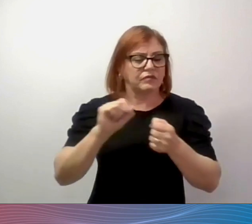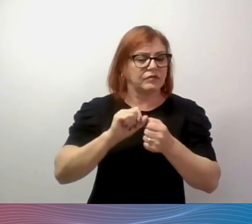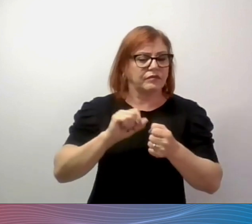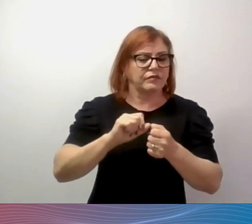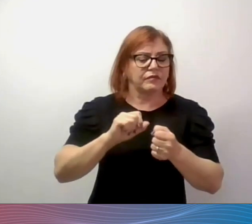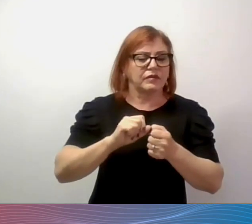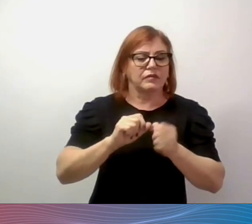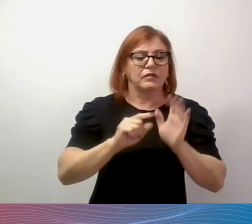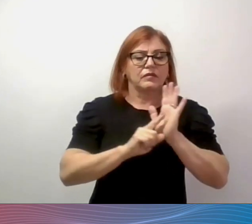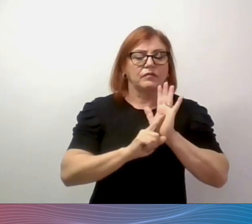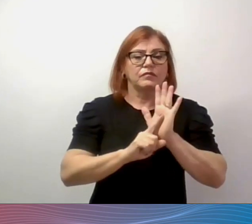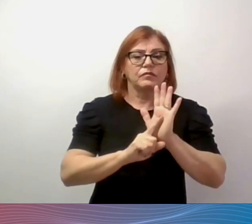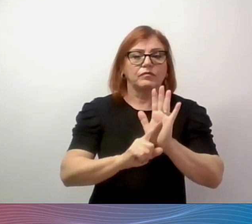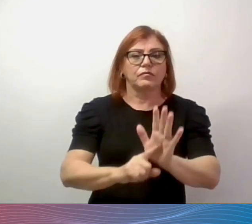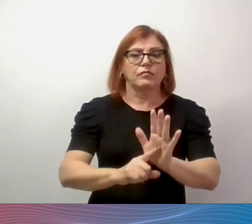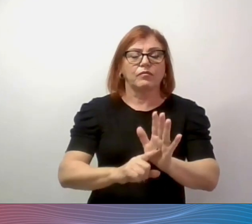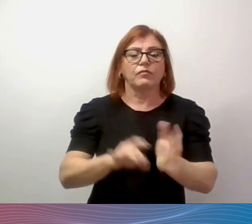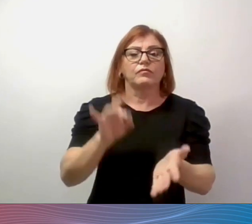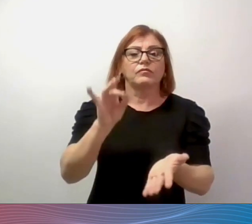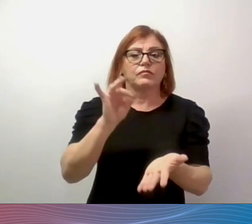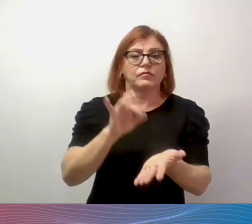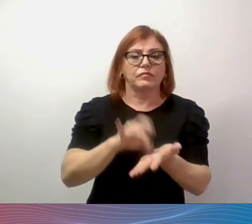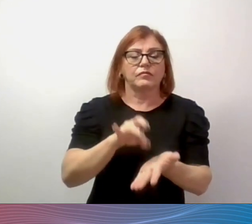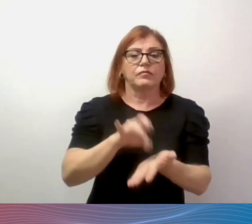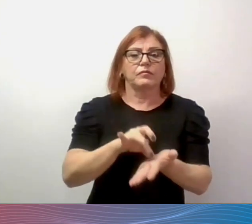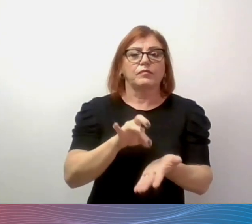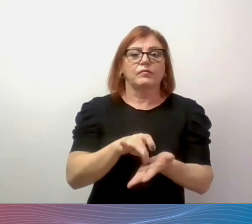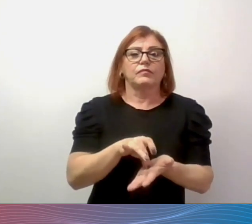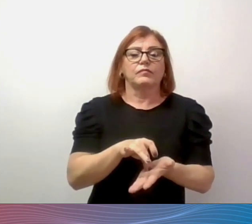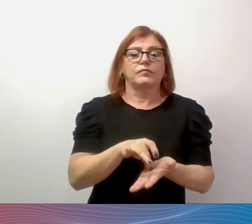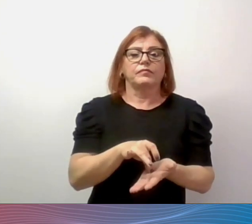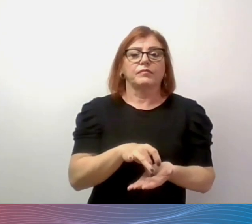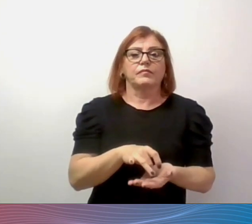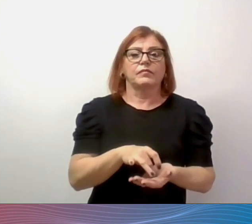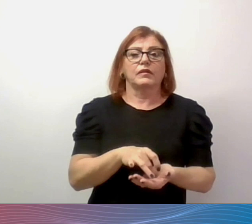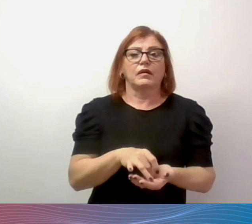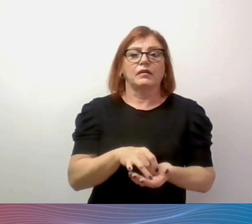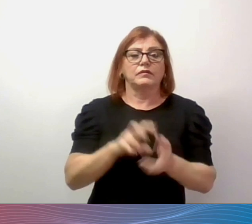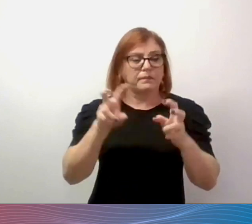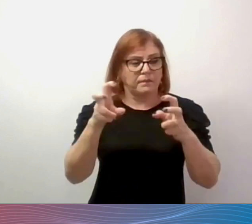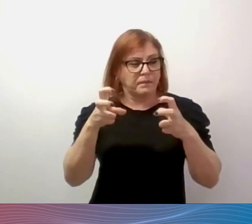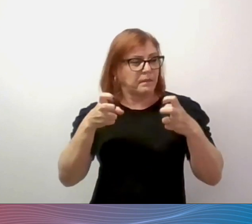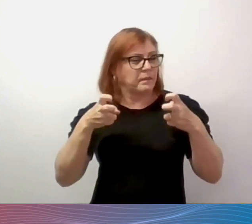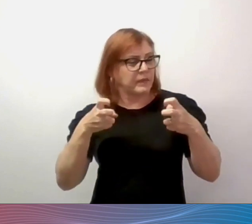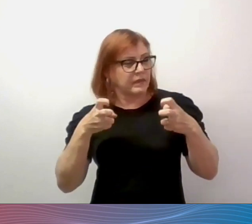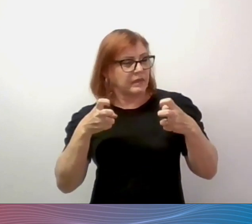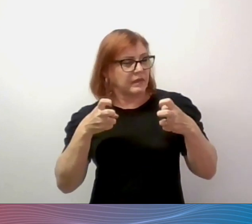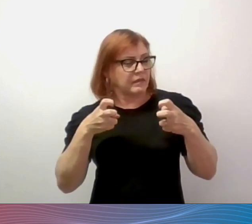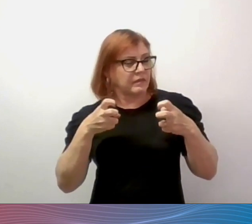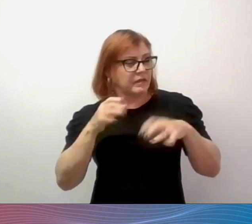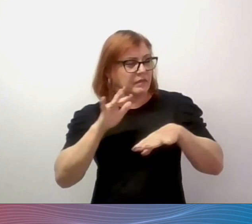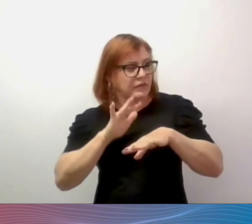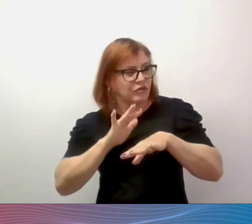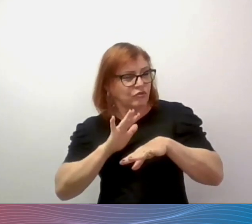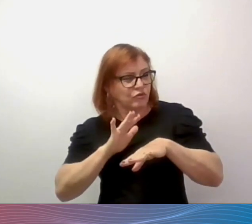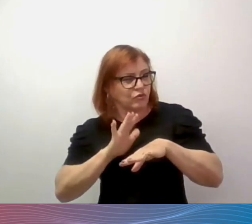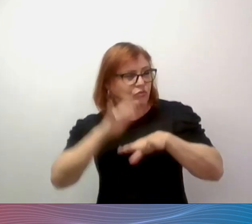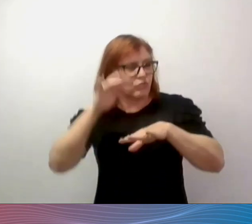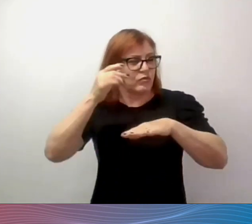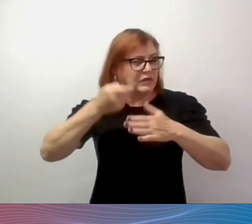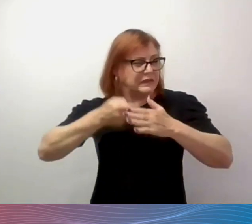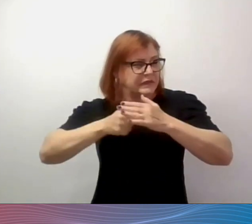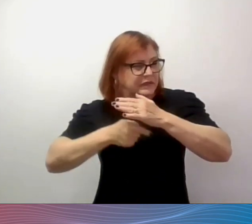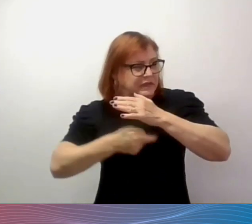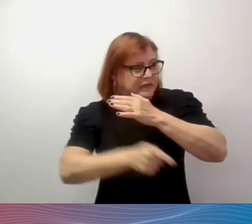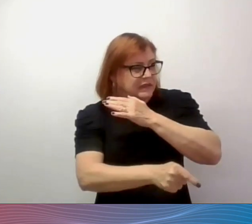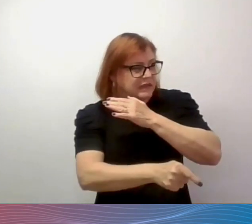nesse ponto, irmãos, nós começamos a perceber que no fundo, nós tocamos no próprio amor de Deus.